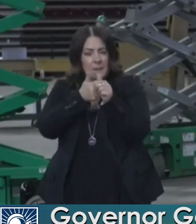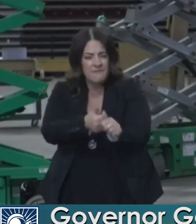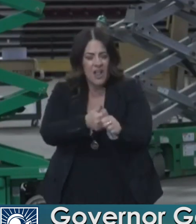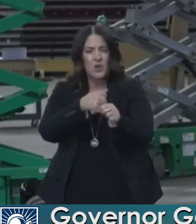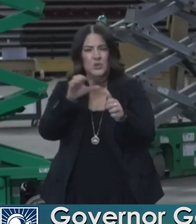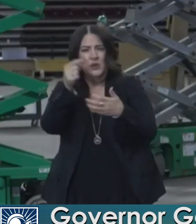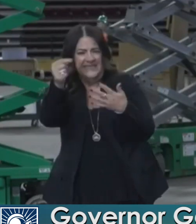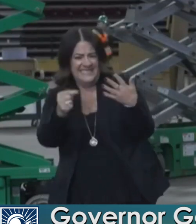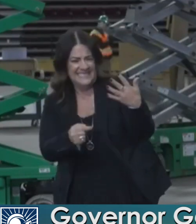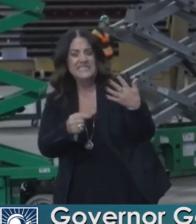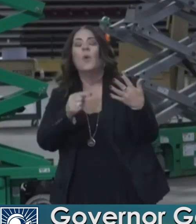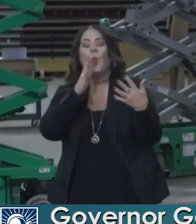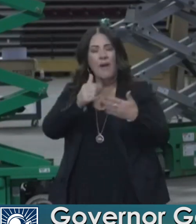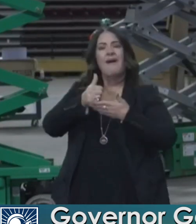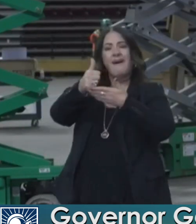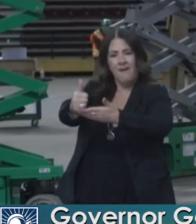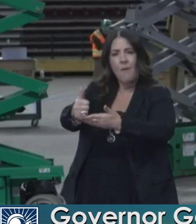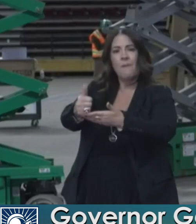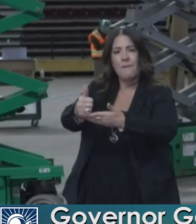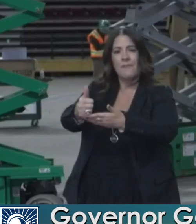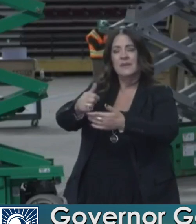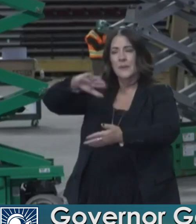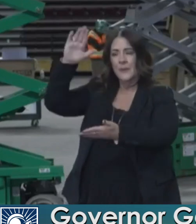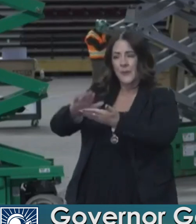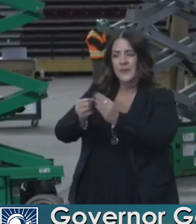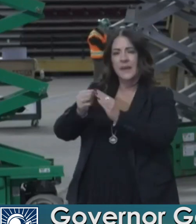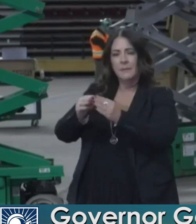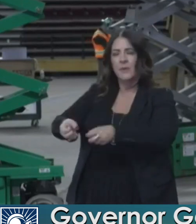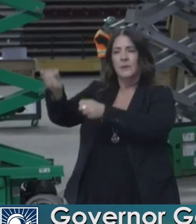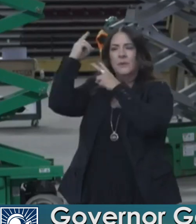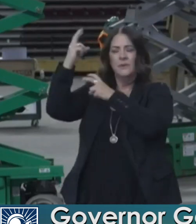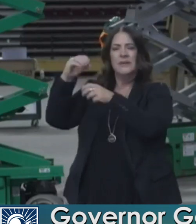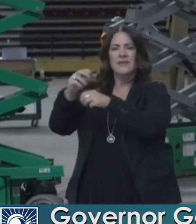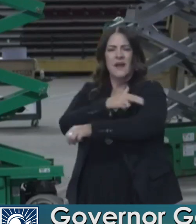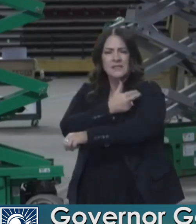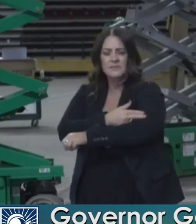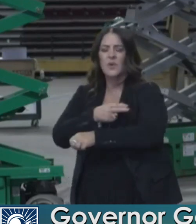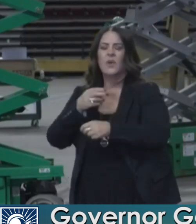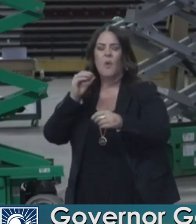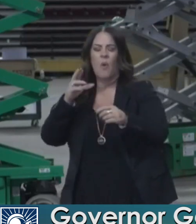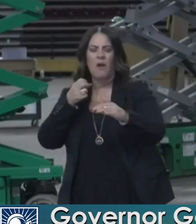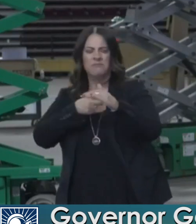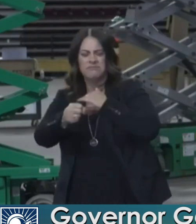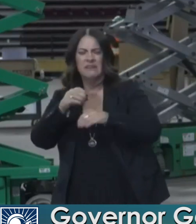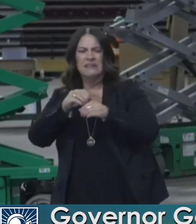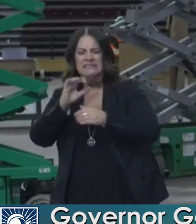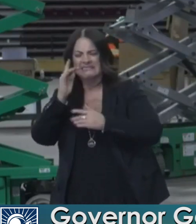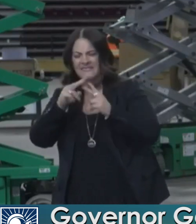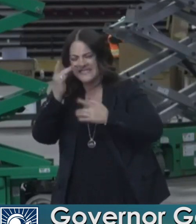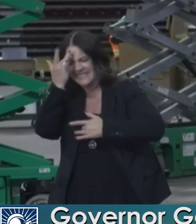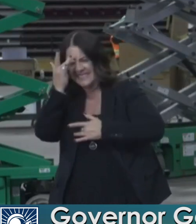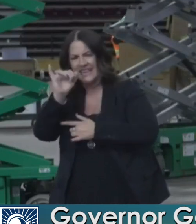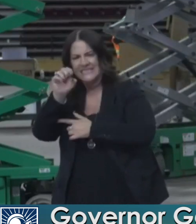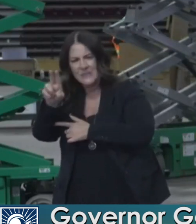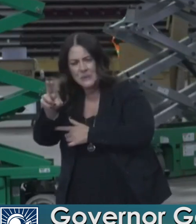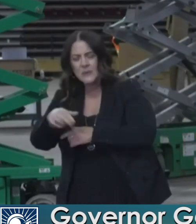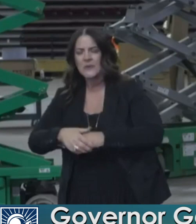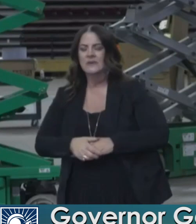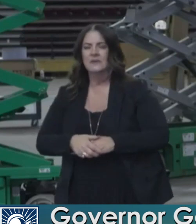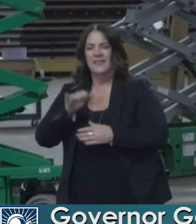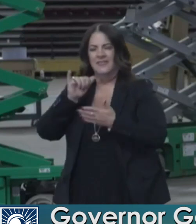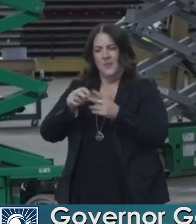said, the growth you've seen just in ICU and the hospitalizations, the two most critical numbers from our